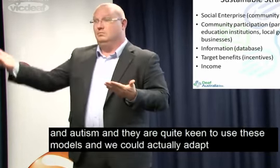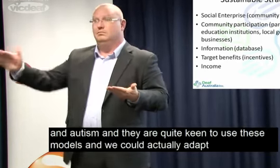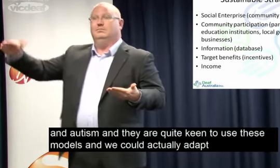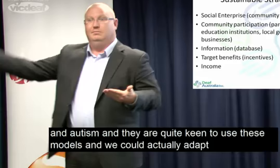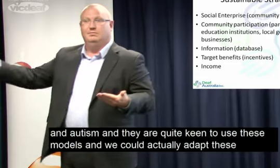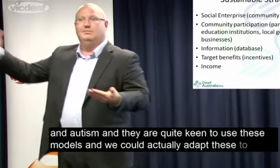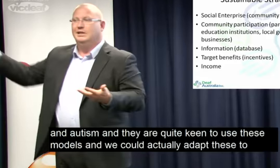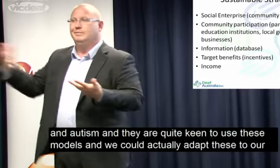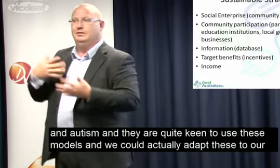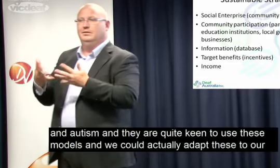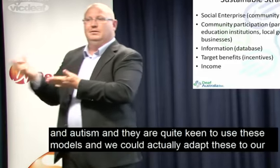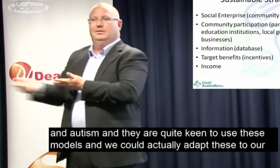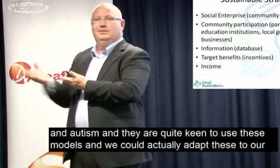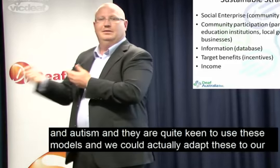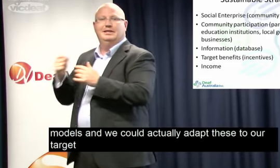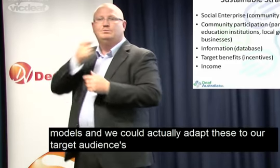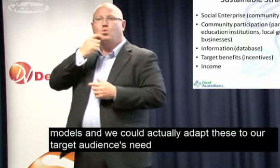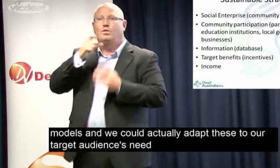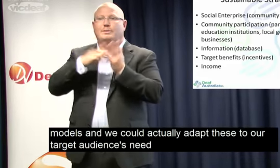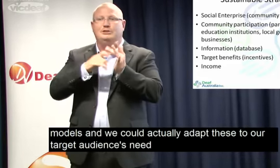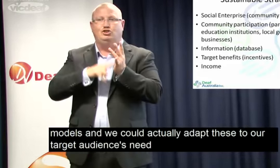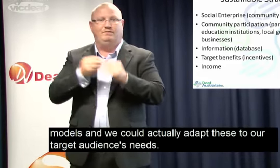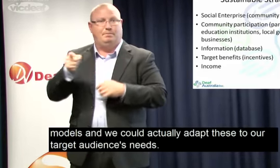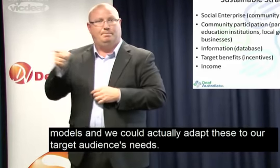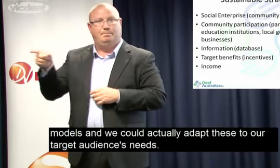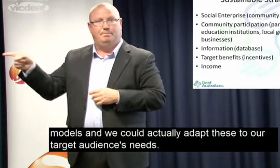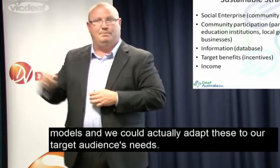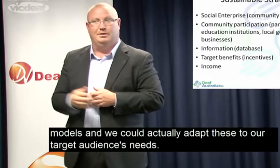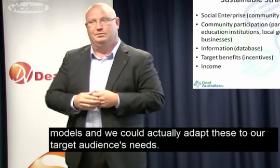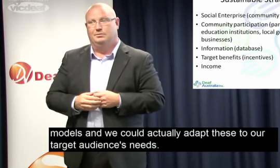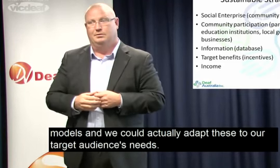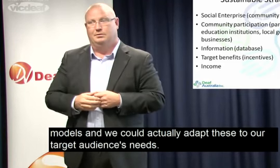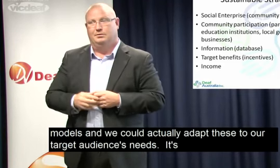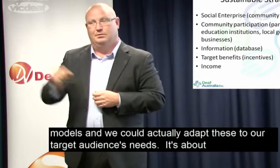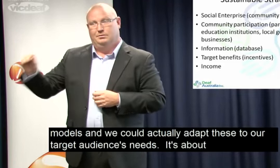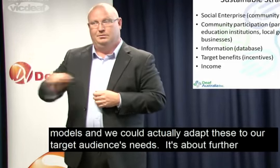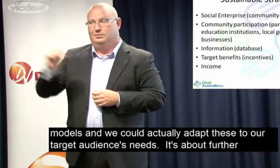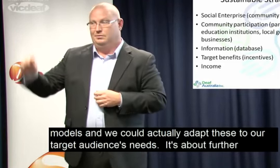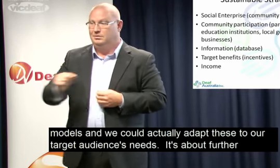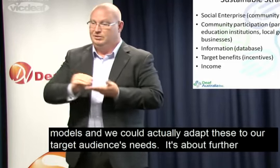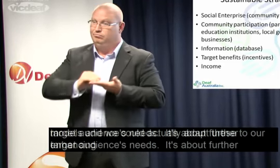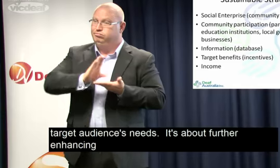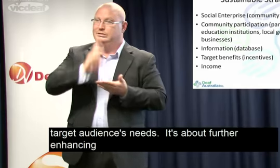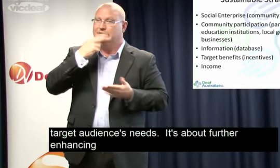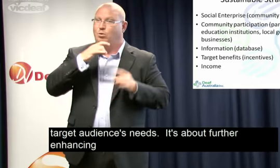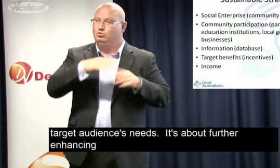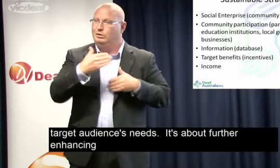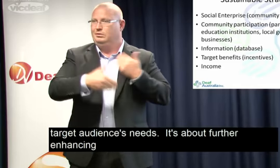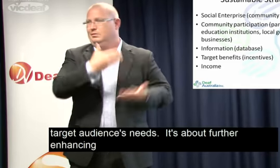community this could translate and further enhance commission or fundraising for our organisation